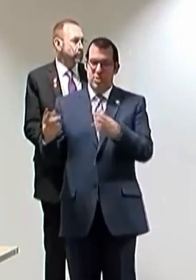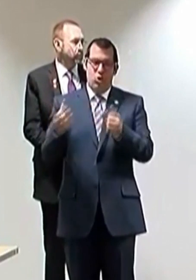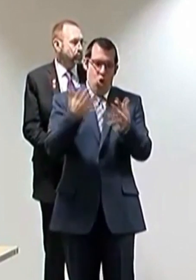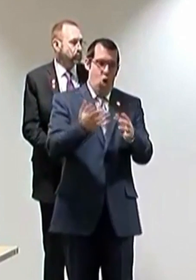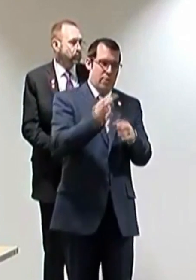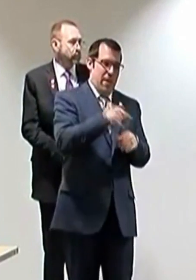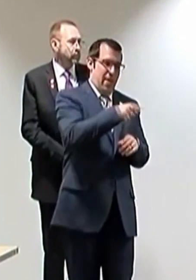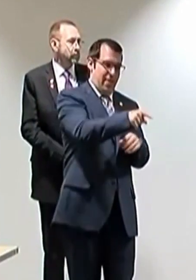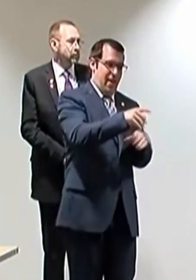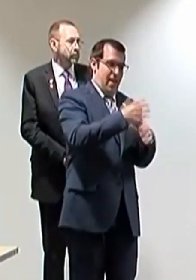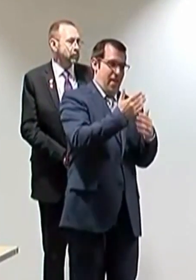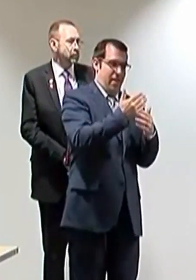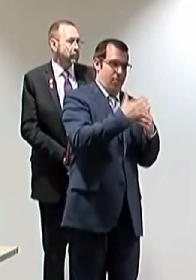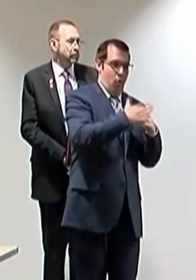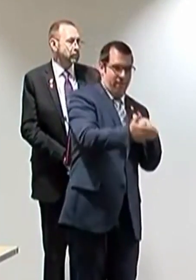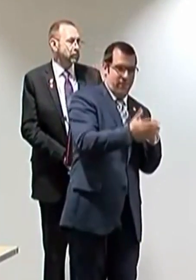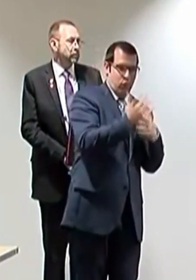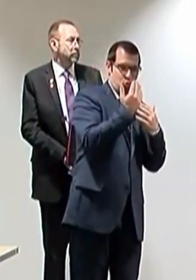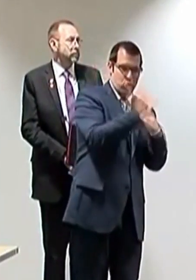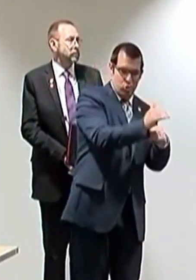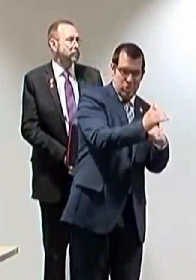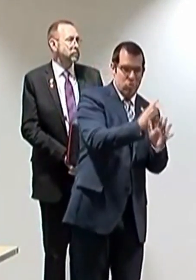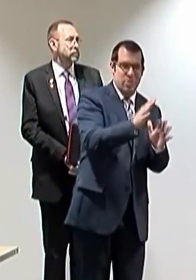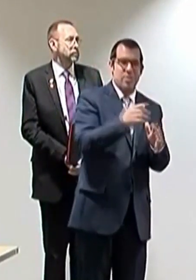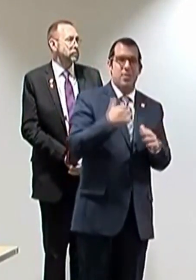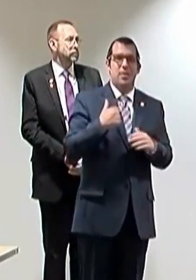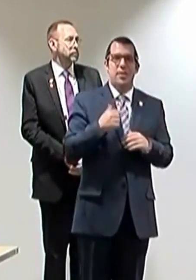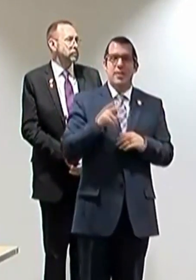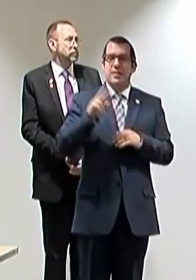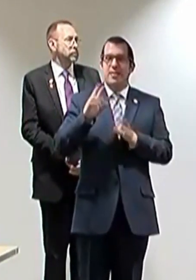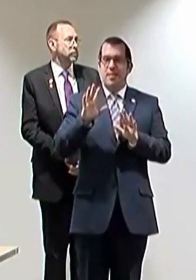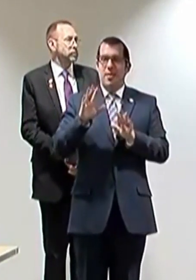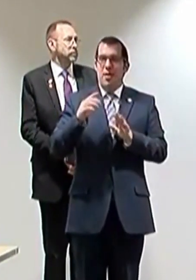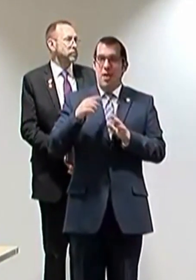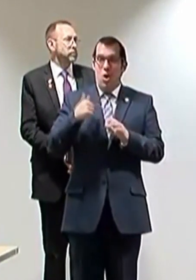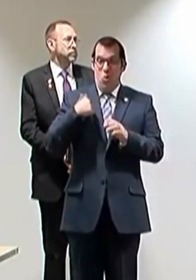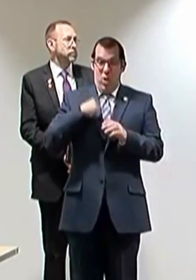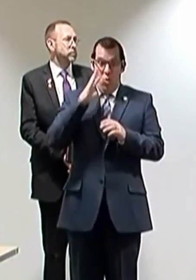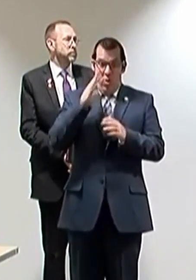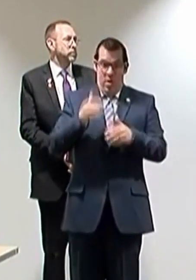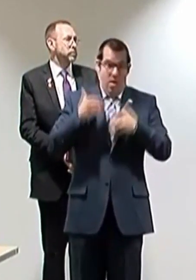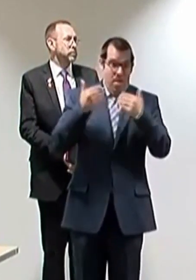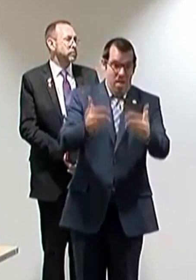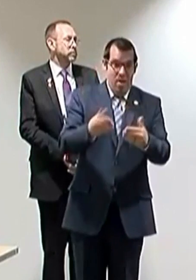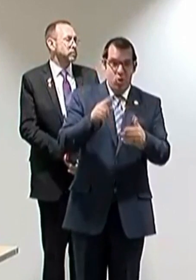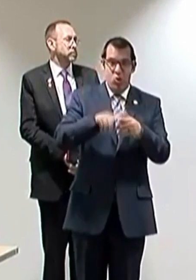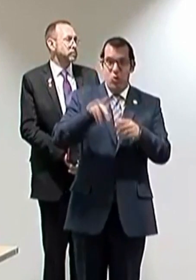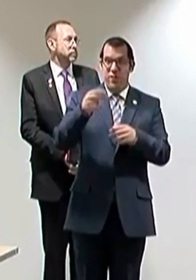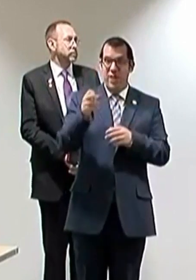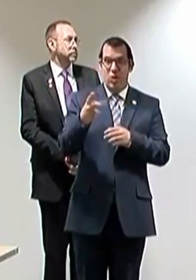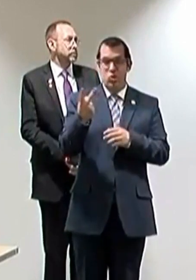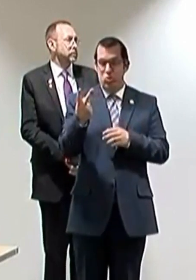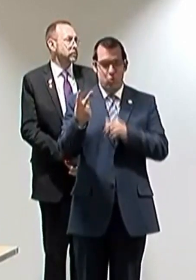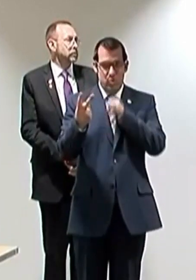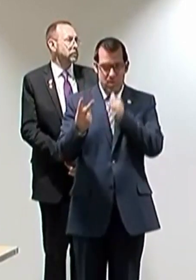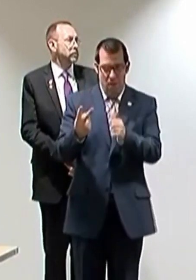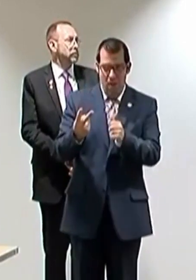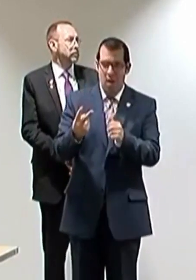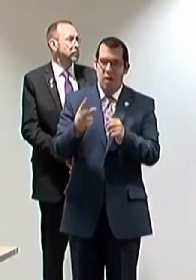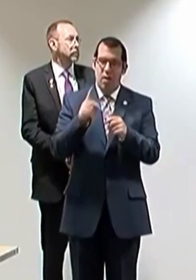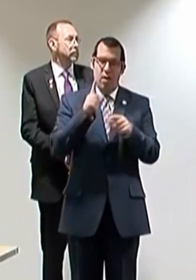Secondly, while we're not going to be quickly going to Phase 2 until we get a handle on the